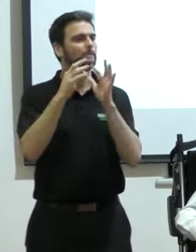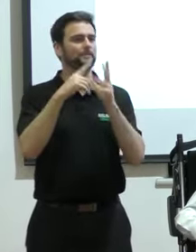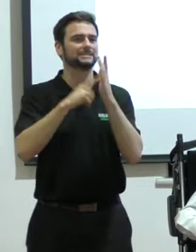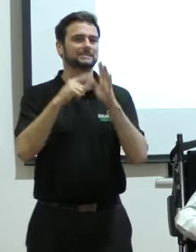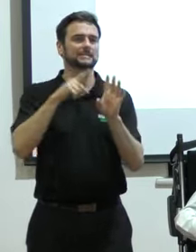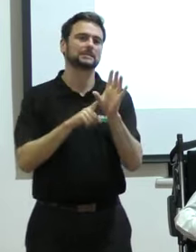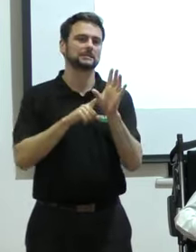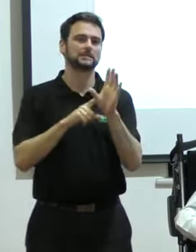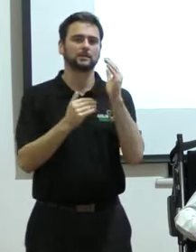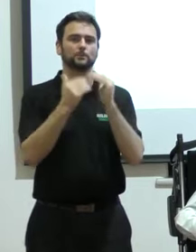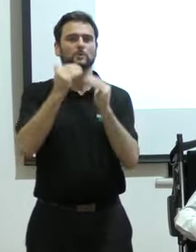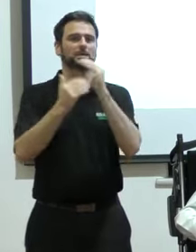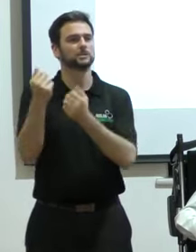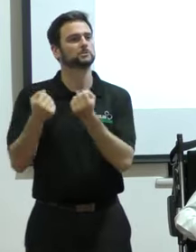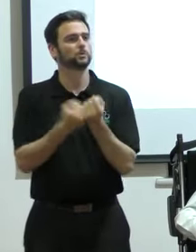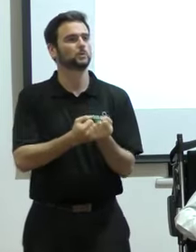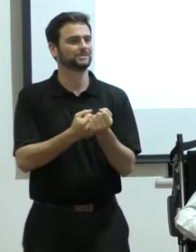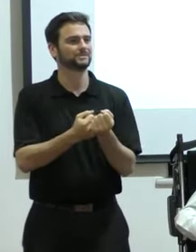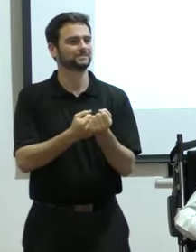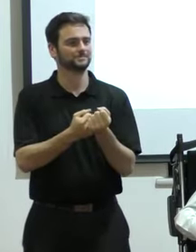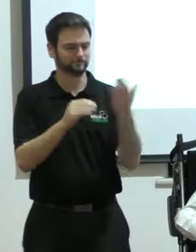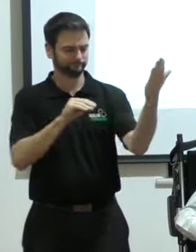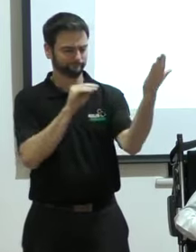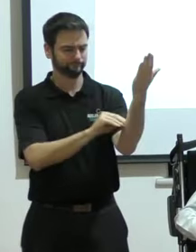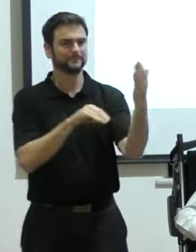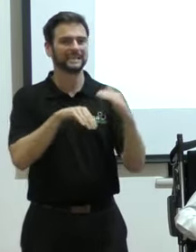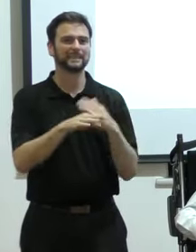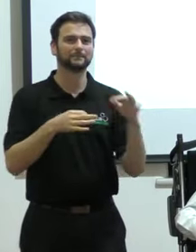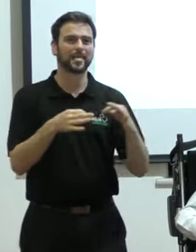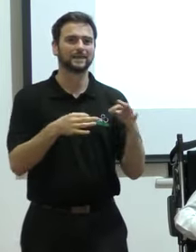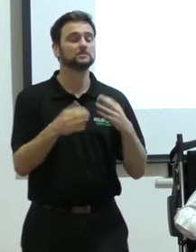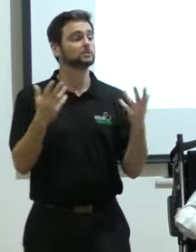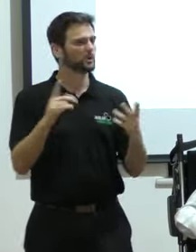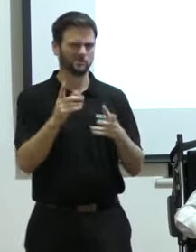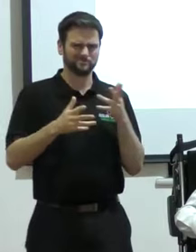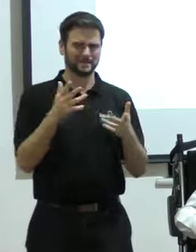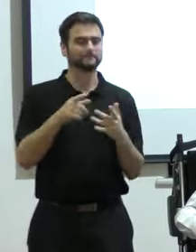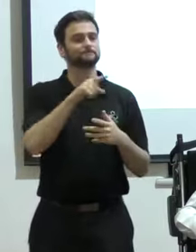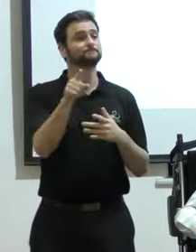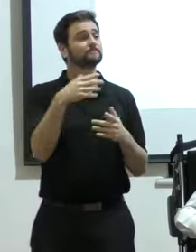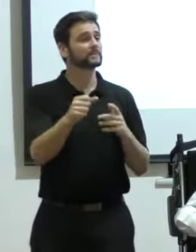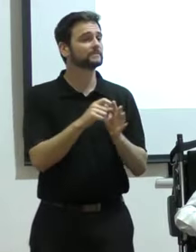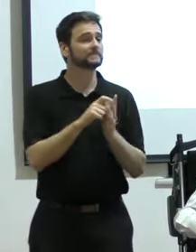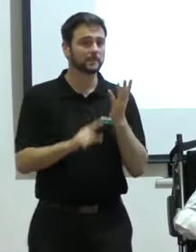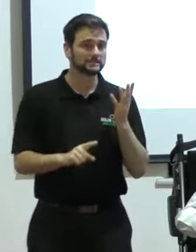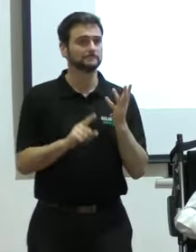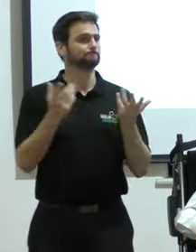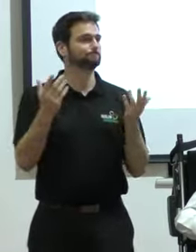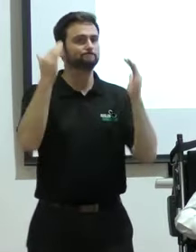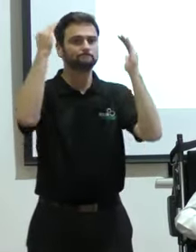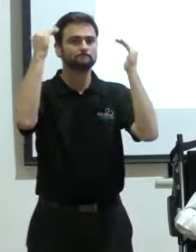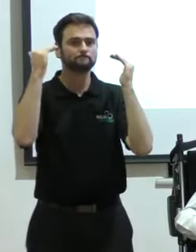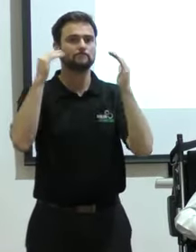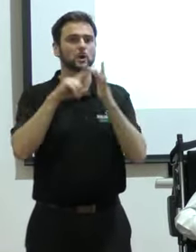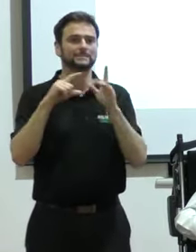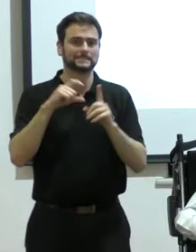plan. So what I mean by that is, say you're a person with disability, maybe you have an intellectual disability, and your parents have been a